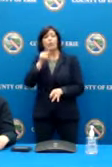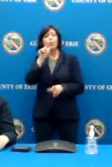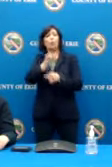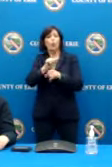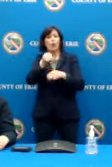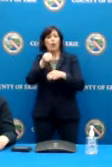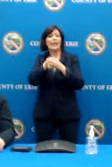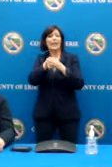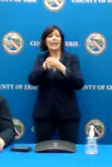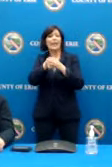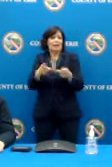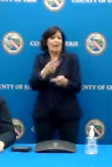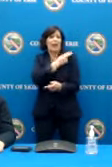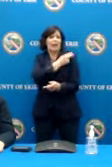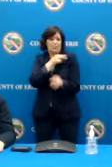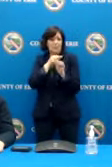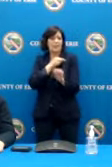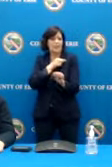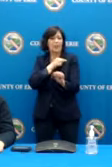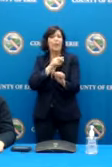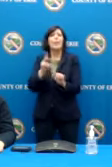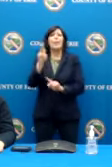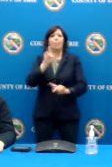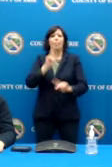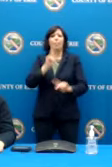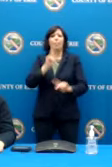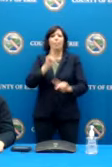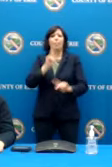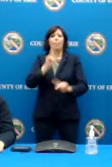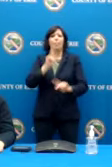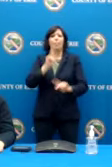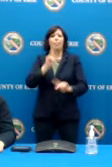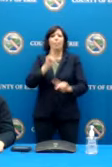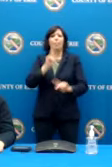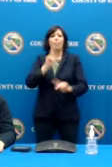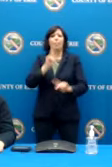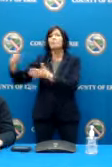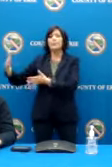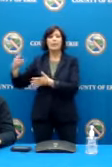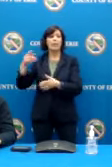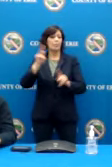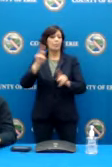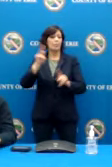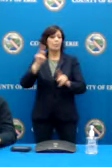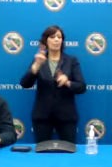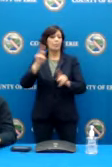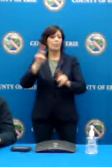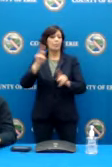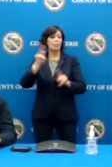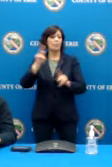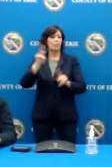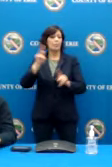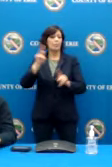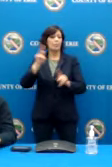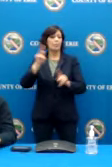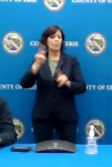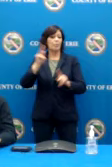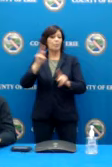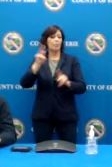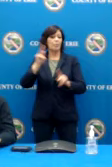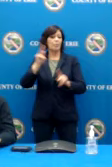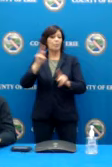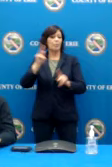So and are in the front line. So people who are delivering food to rooms, people who are cleaning rooms, other laboratory tech